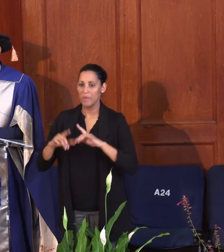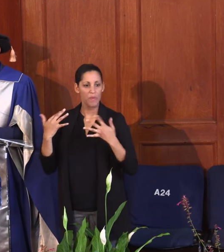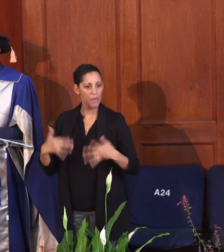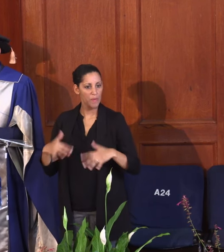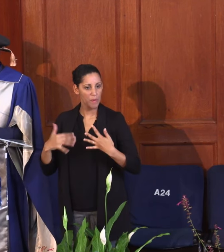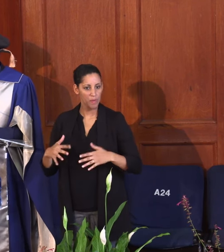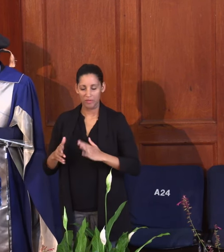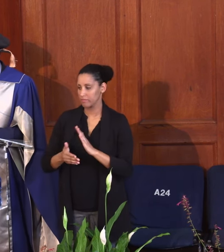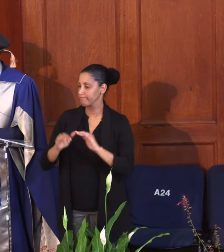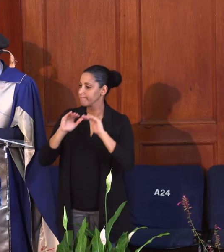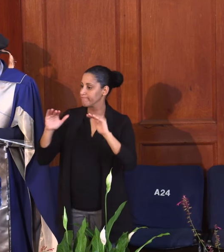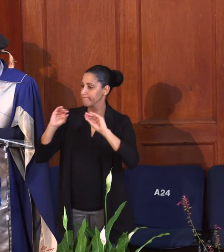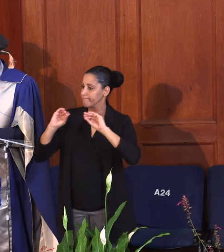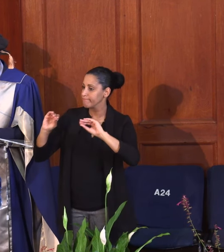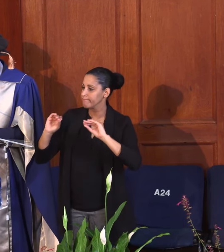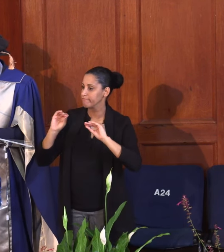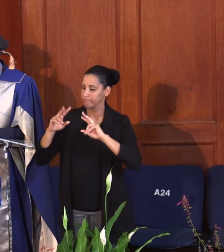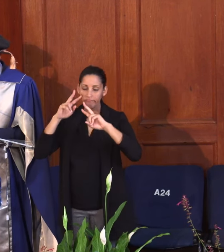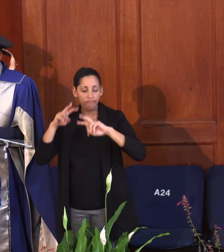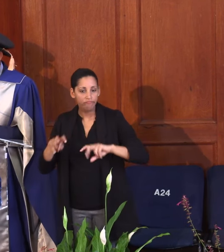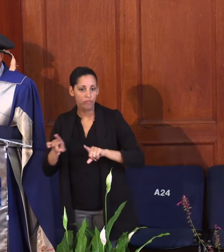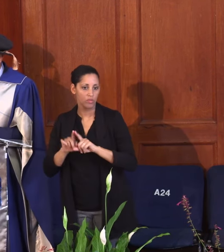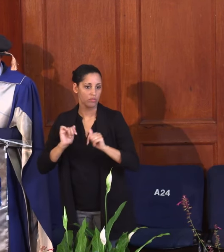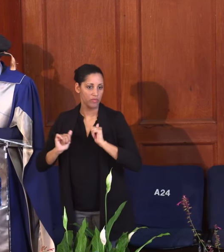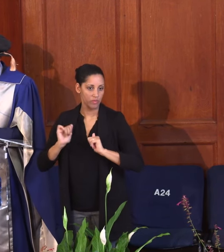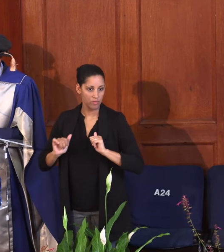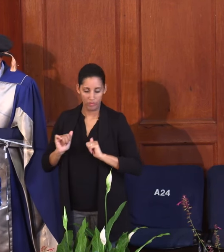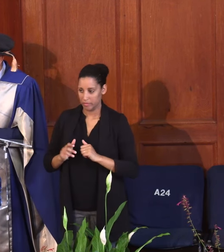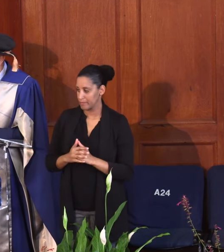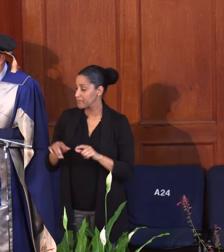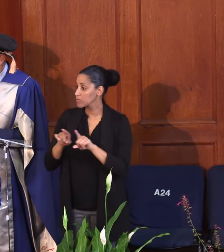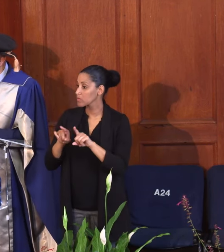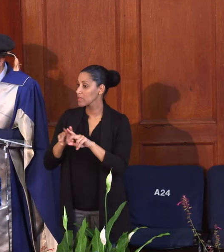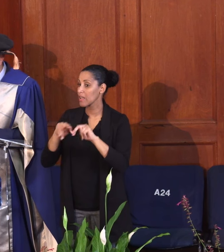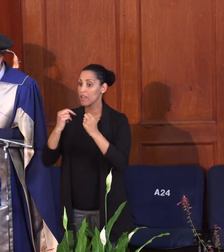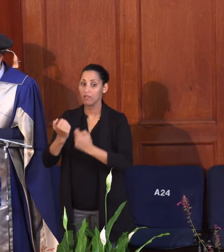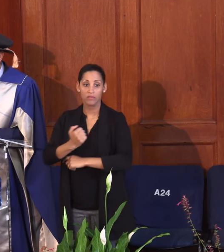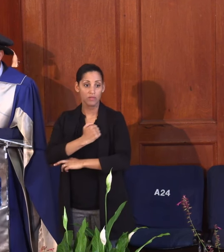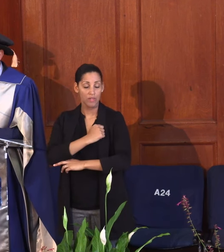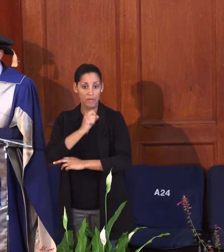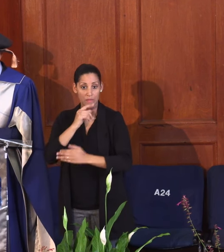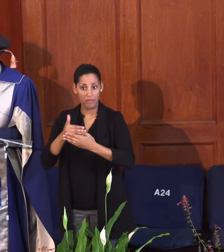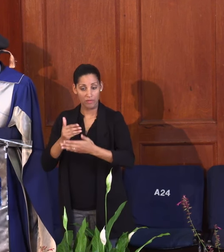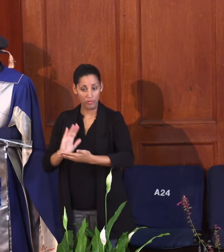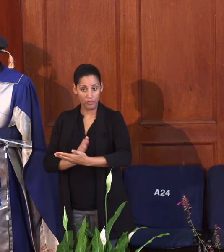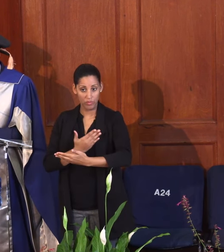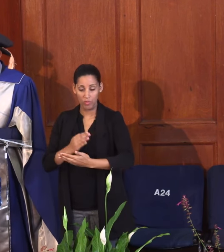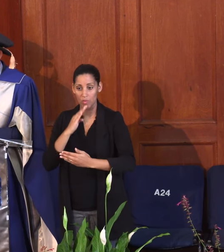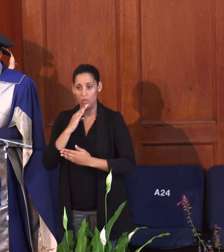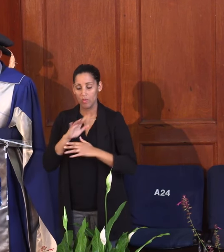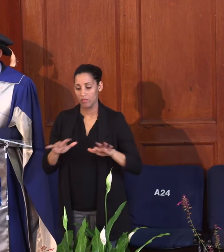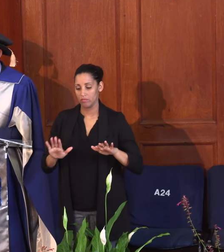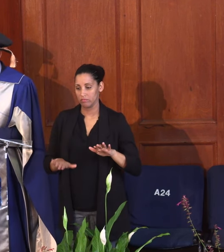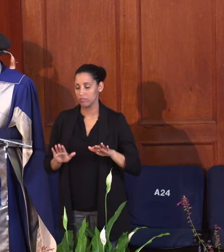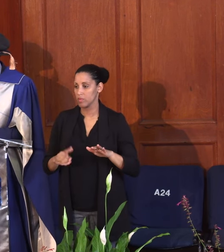pedagogy, research, and performance. The prelude music and the national anthem were accompanied on the organ by